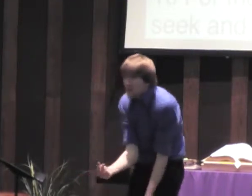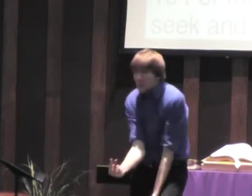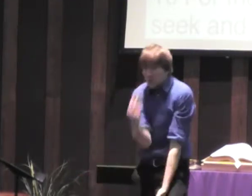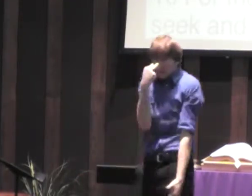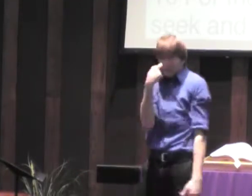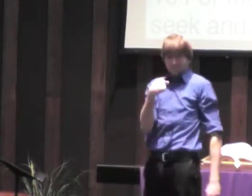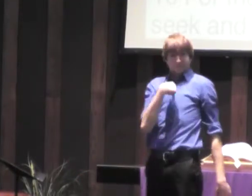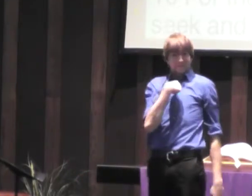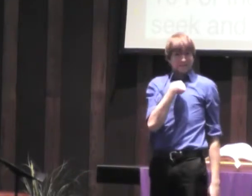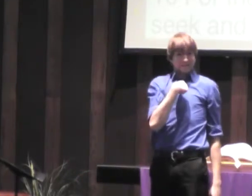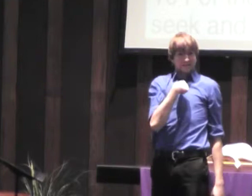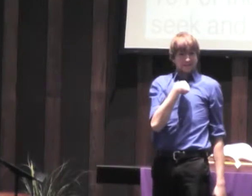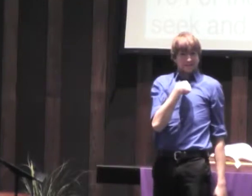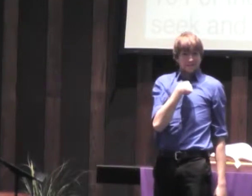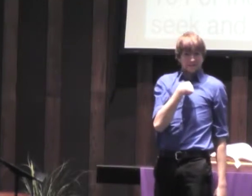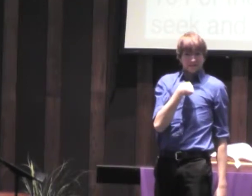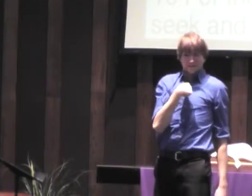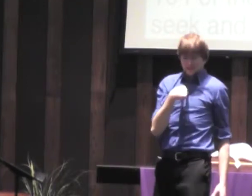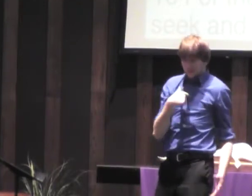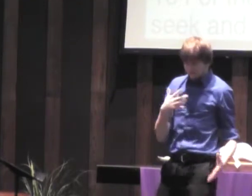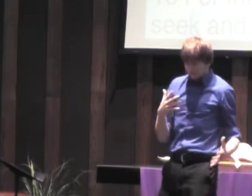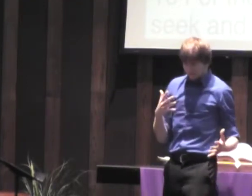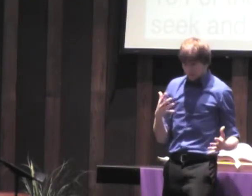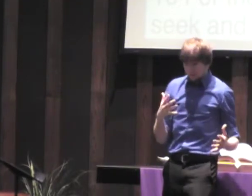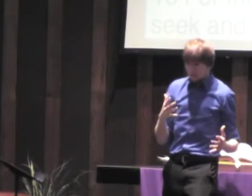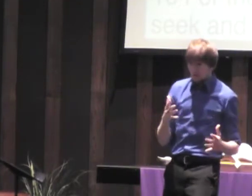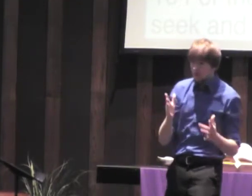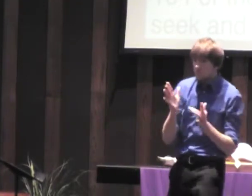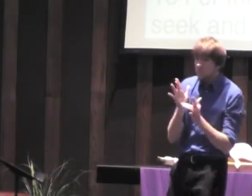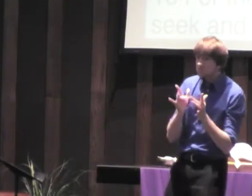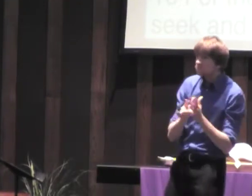Jesus was right there looking up at me.